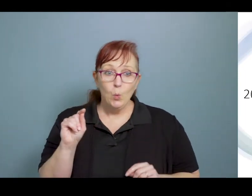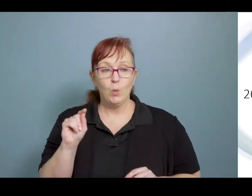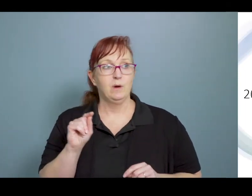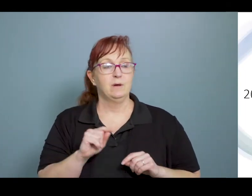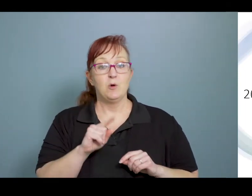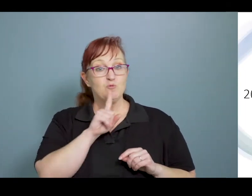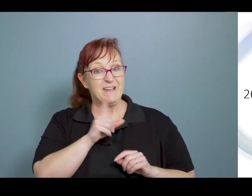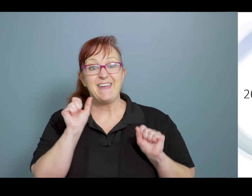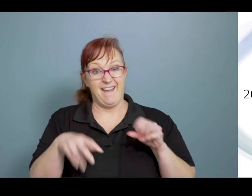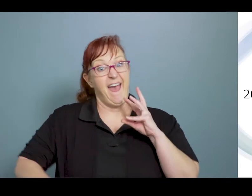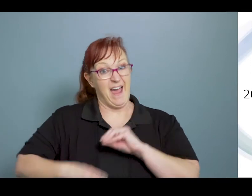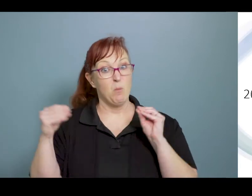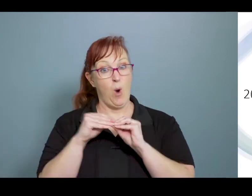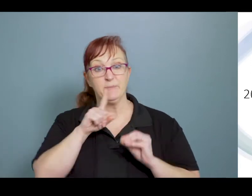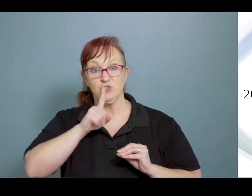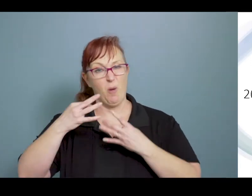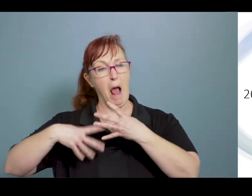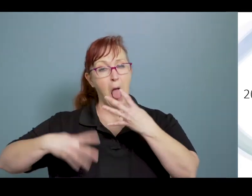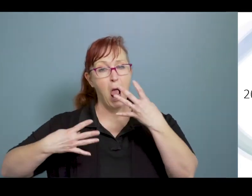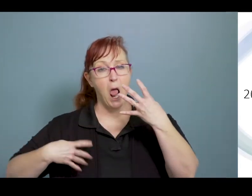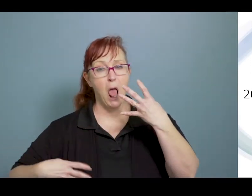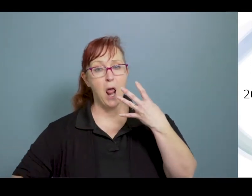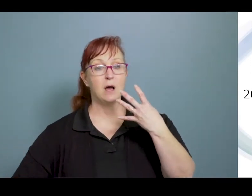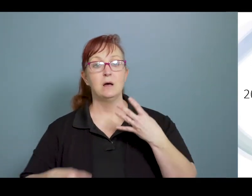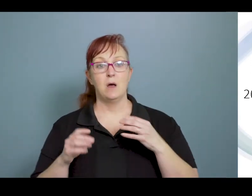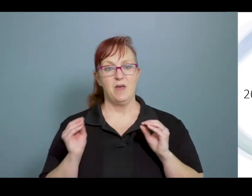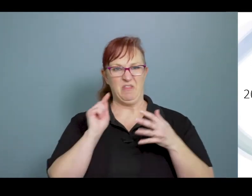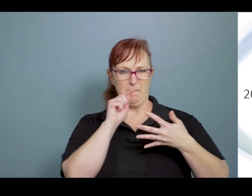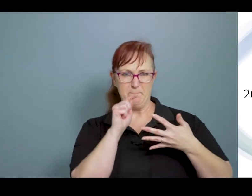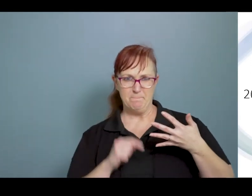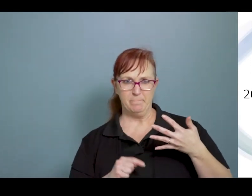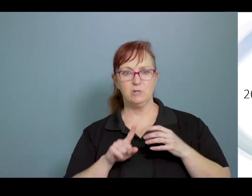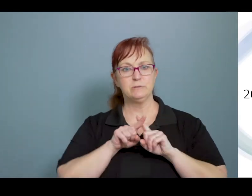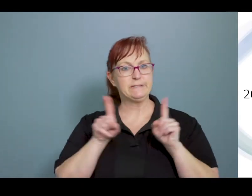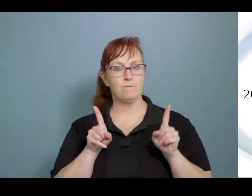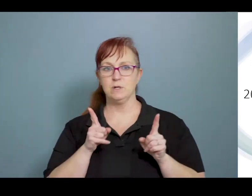exhaustive list. These stressors have affected different people differently.